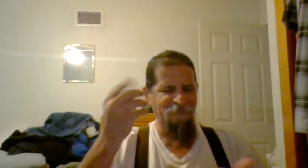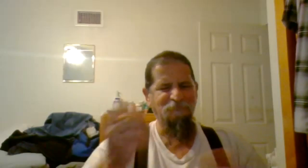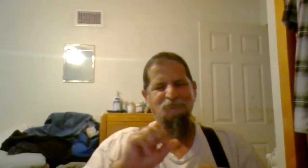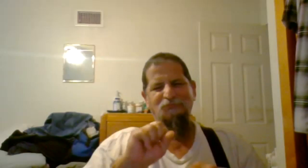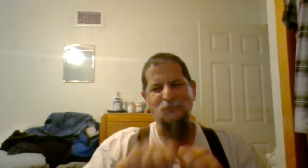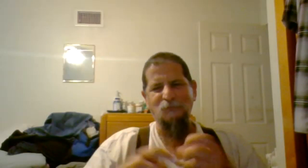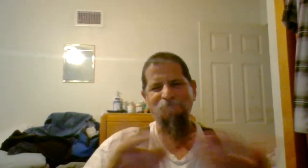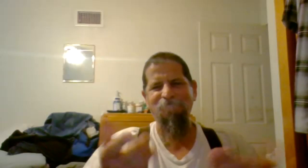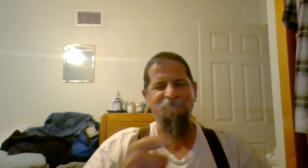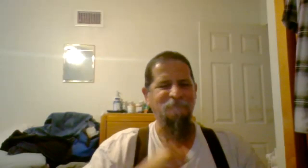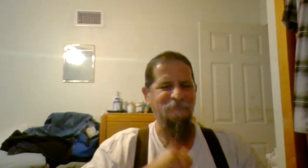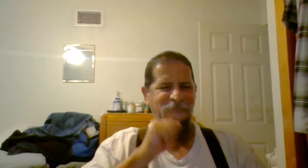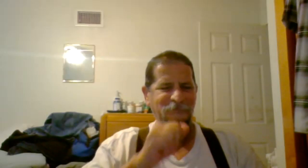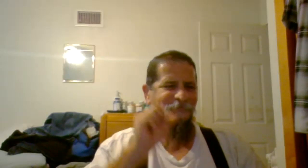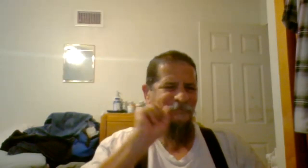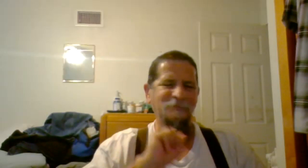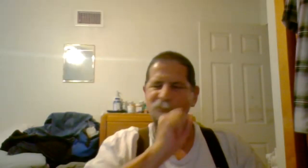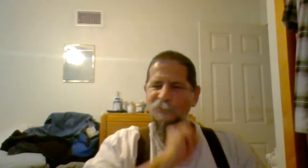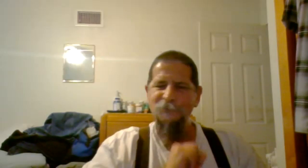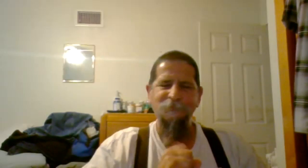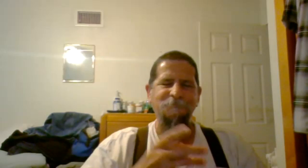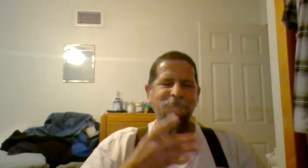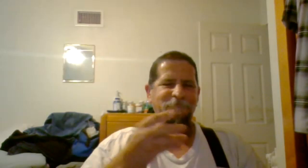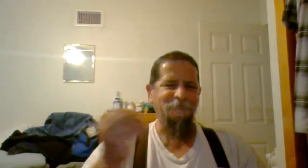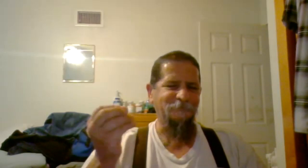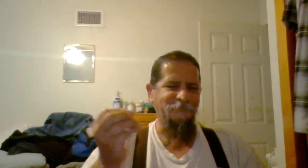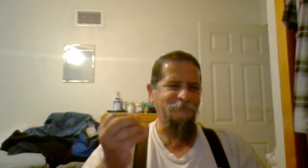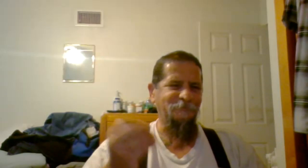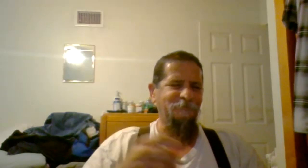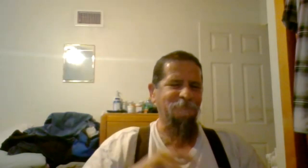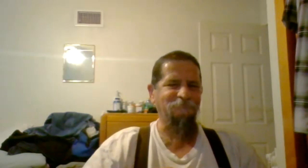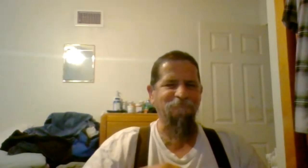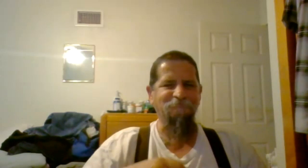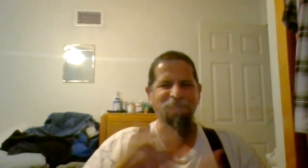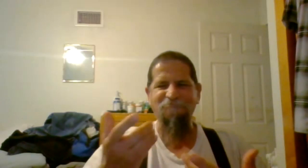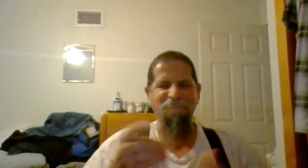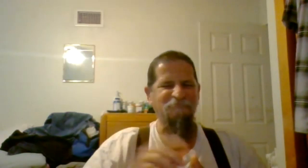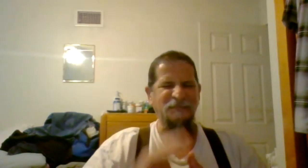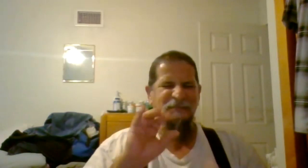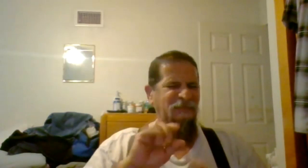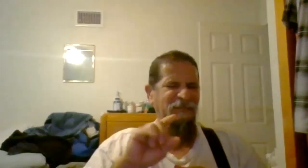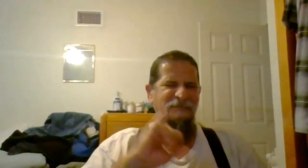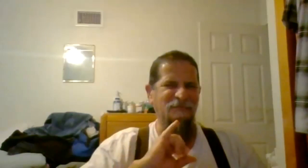the oral system, but not much. I picked it up more when I was a senior. Yeah, that's